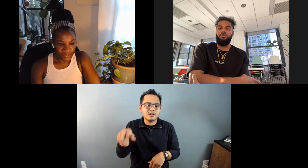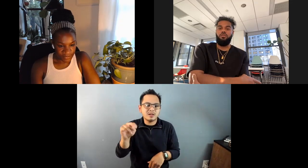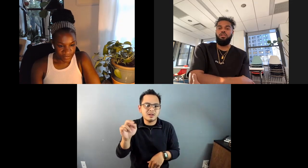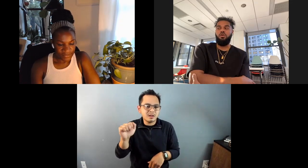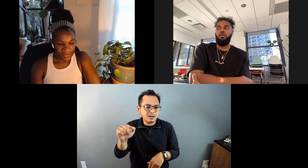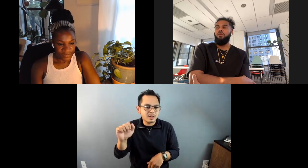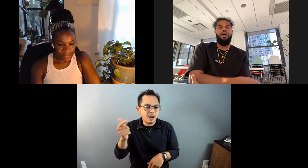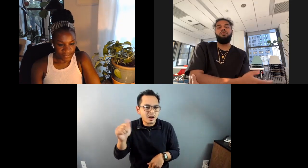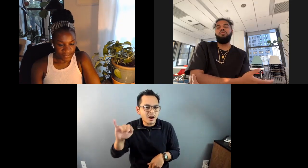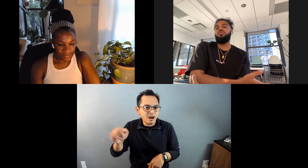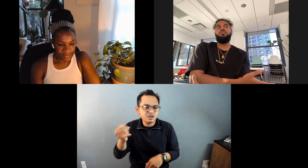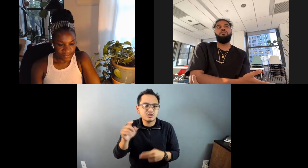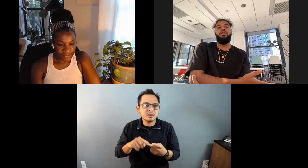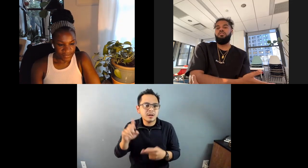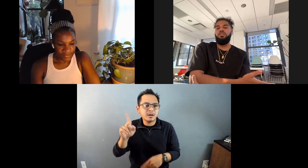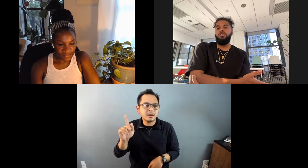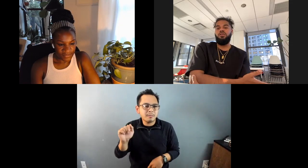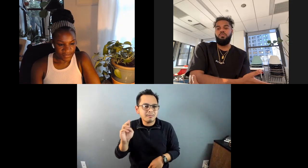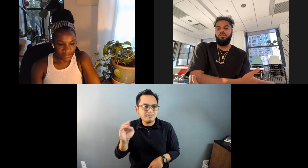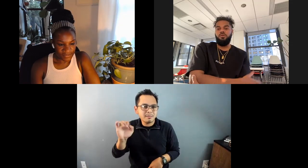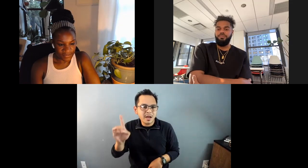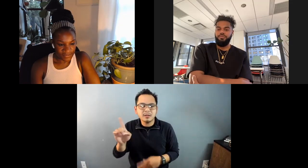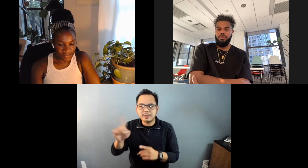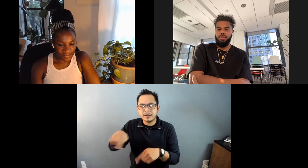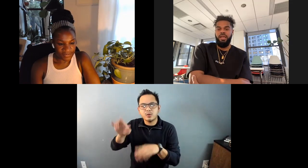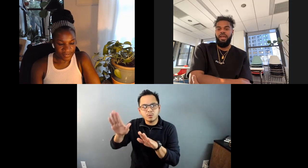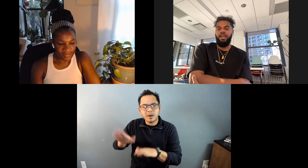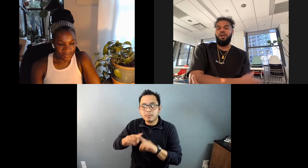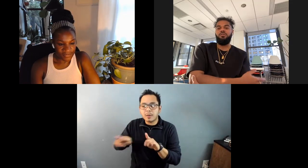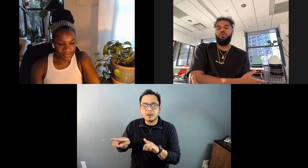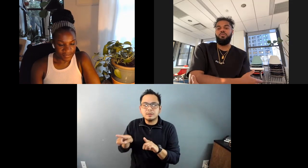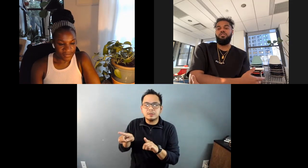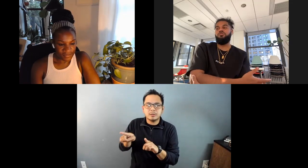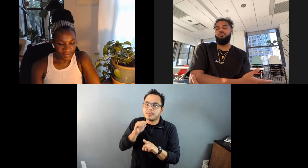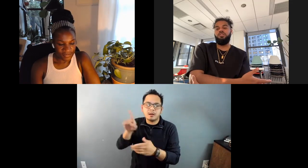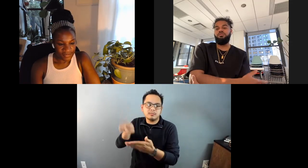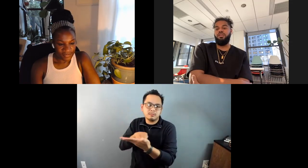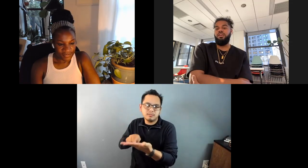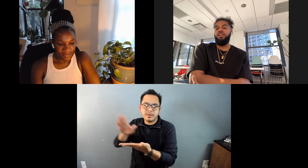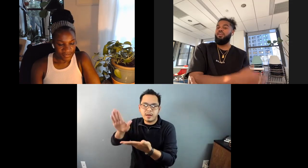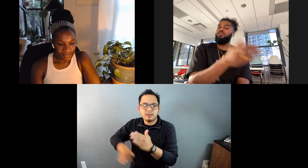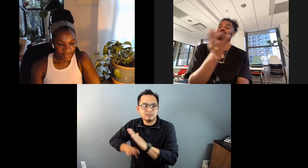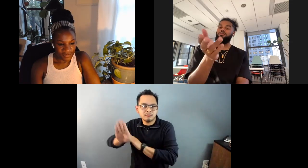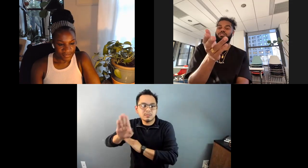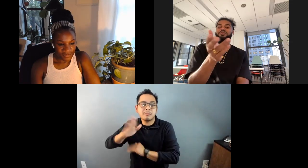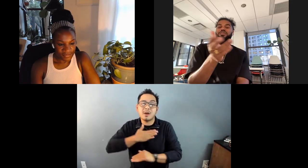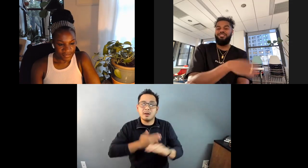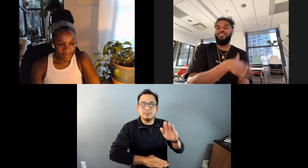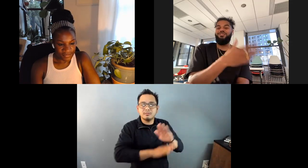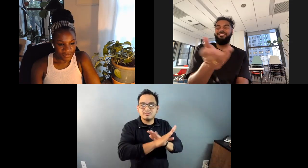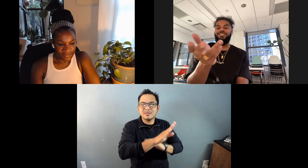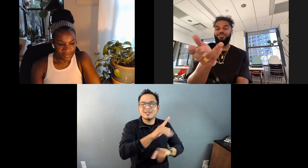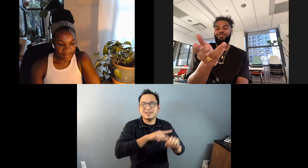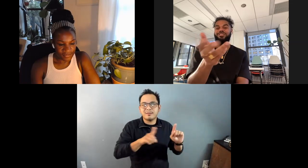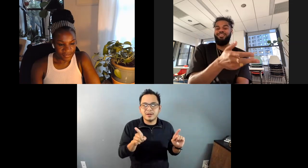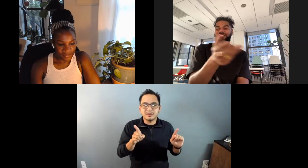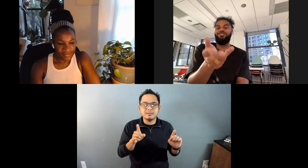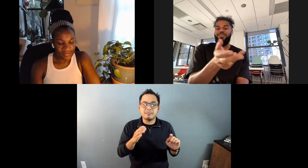kind of like the purpose of it is all about like community, you know. So I think I had like